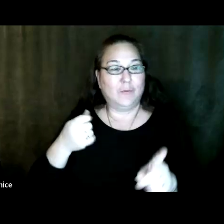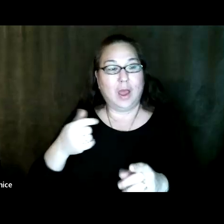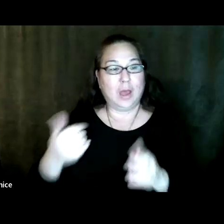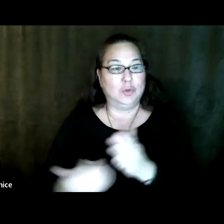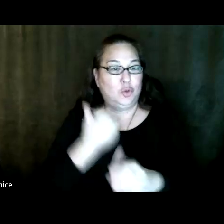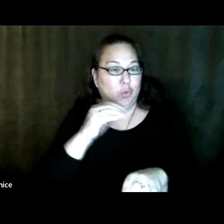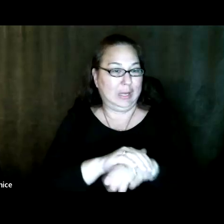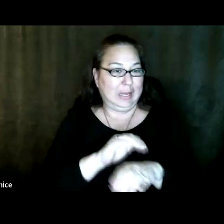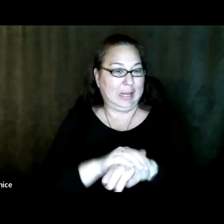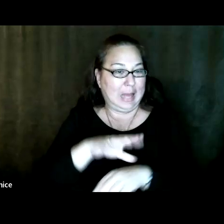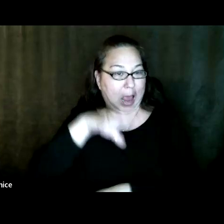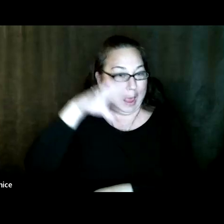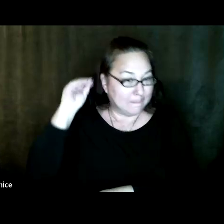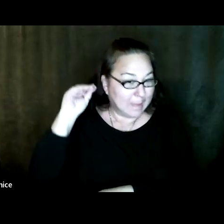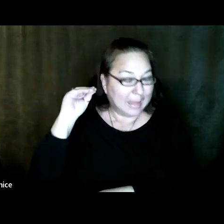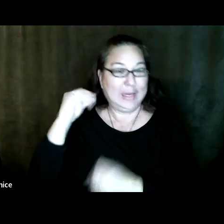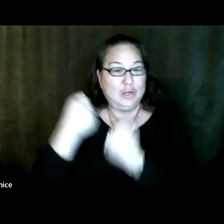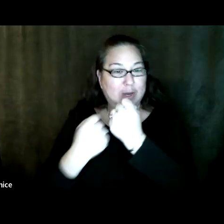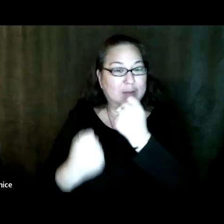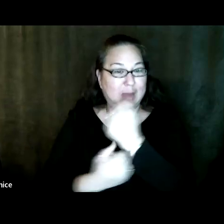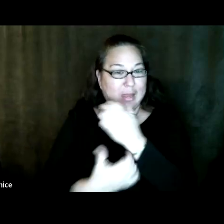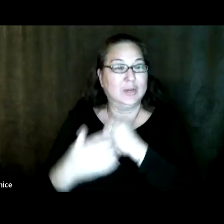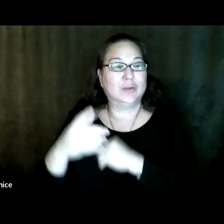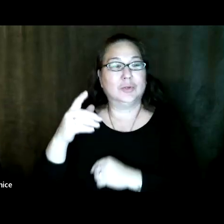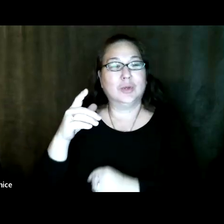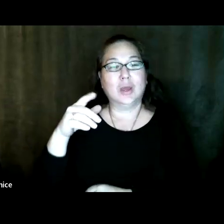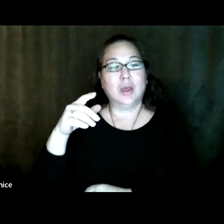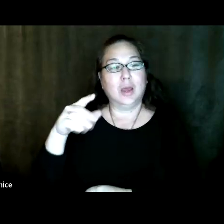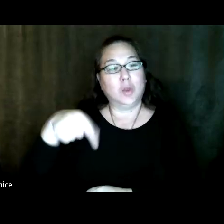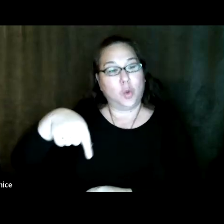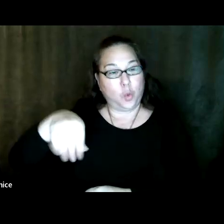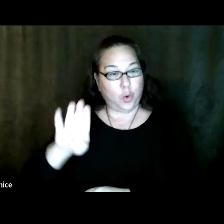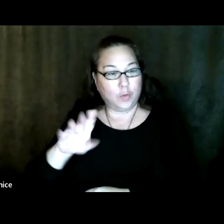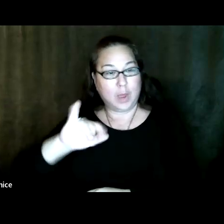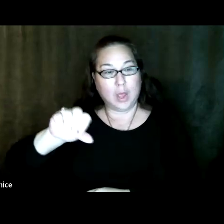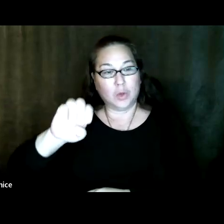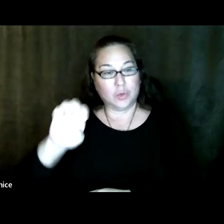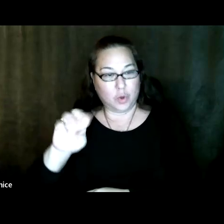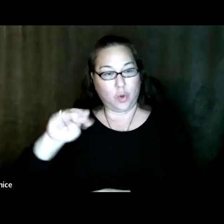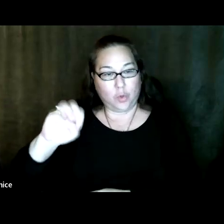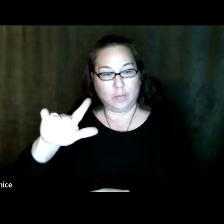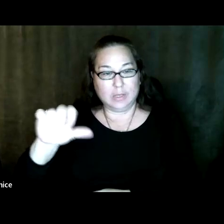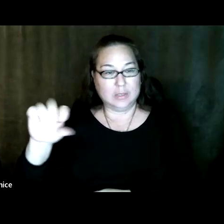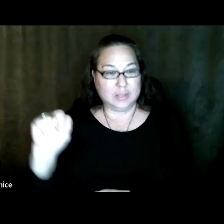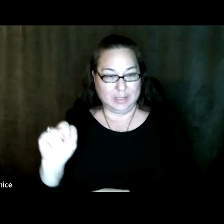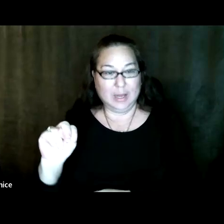player Max Lane read to students who were also given books during the school's Scholastic Book